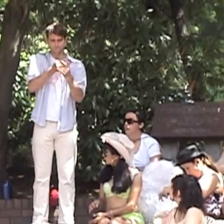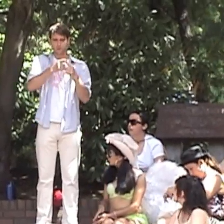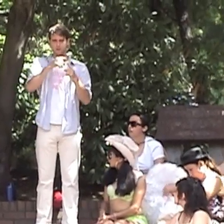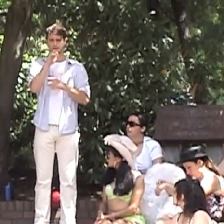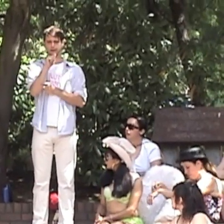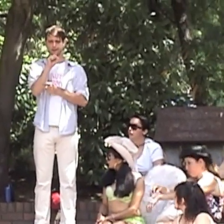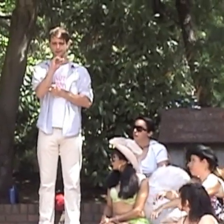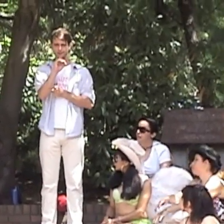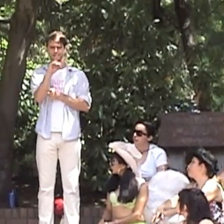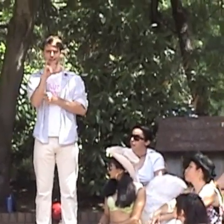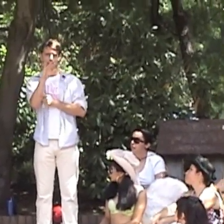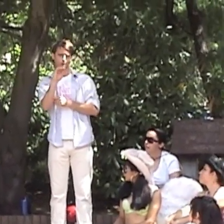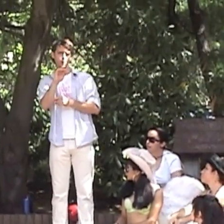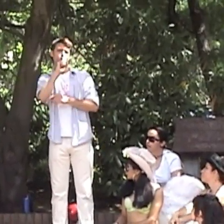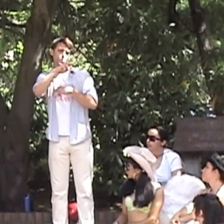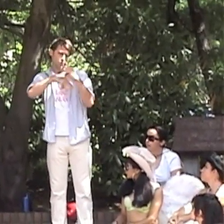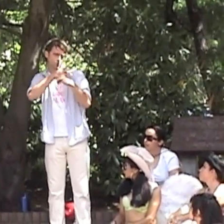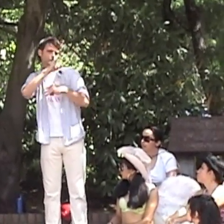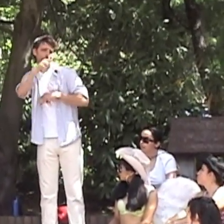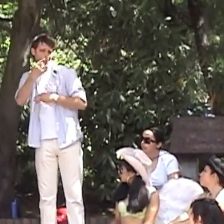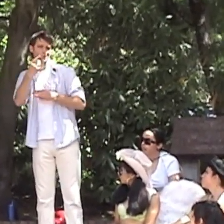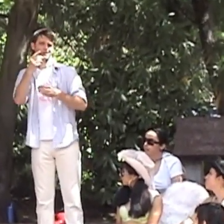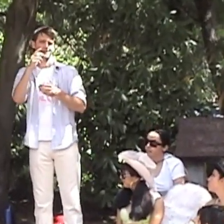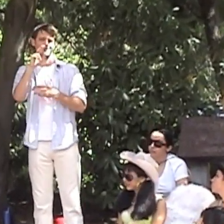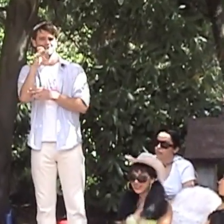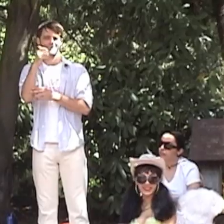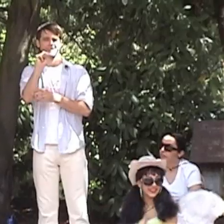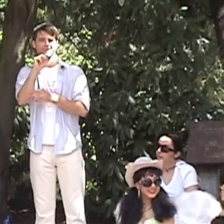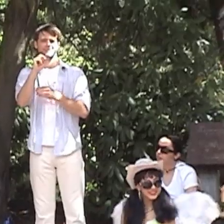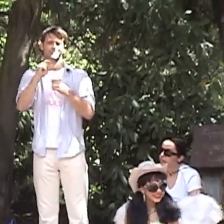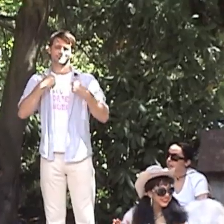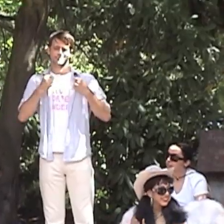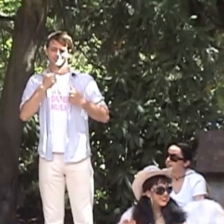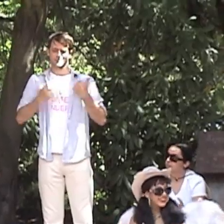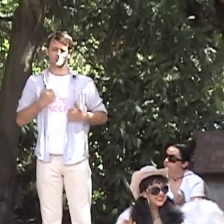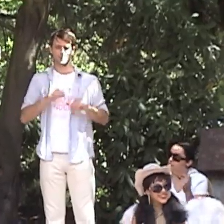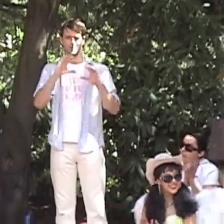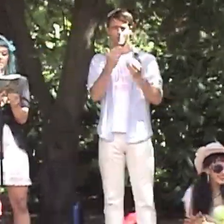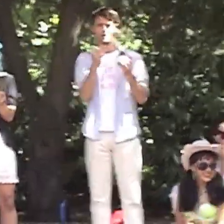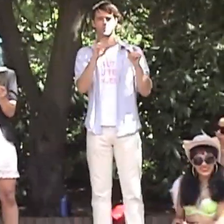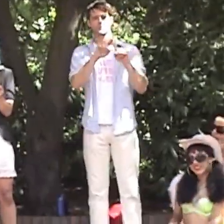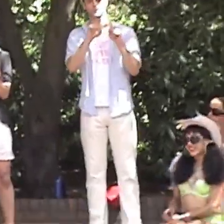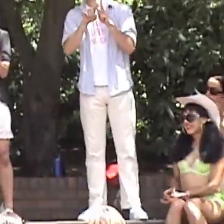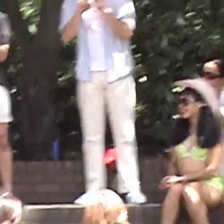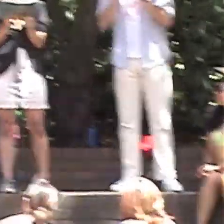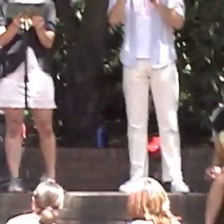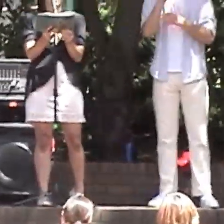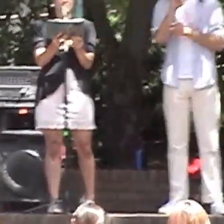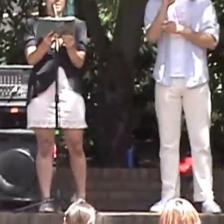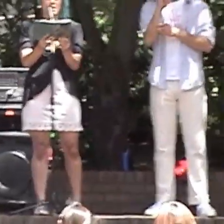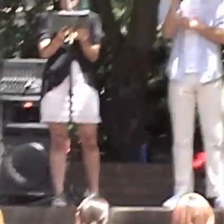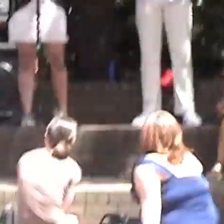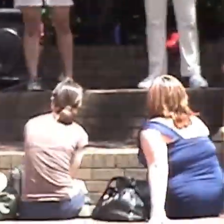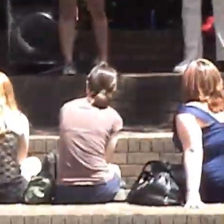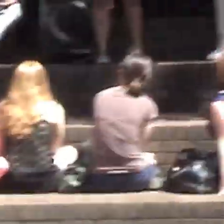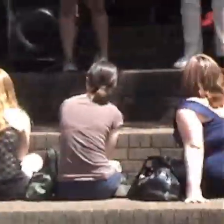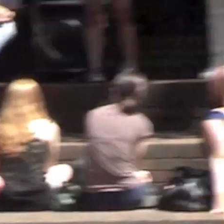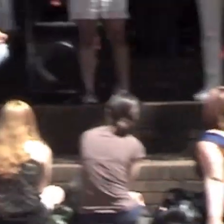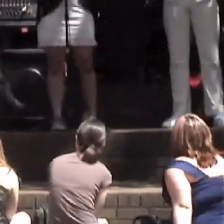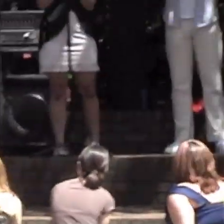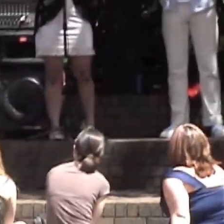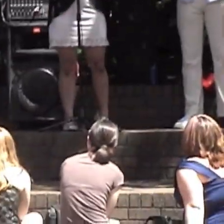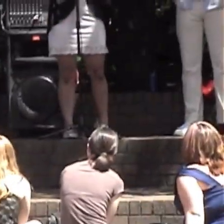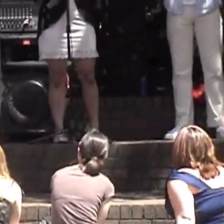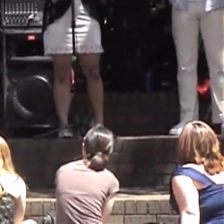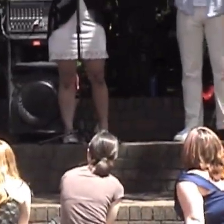Diablo, the world's only vegan strip club, my second home and truly a place of light, as well as Aslan and Aparaphilia. I urge you to